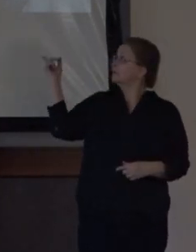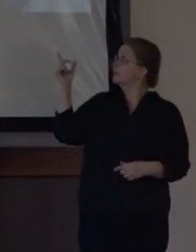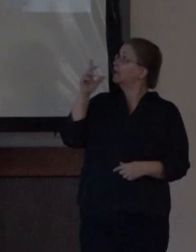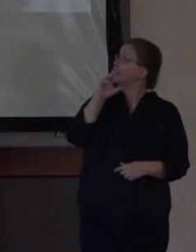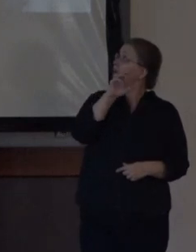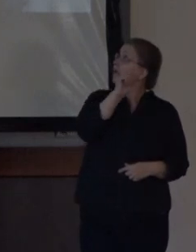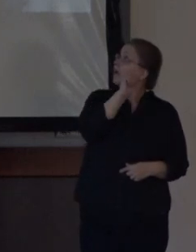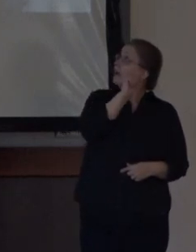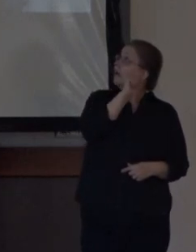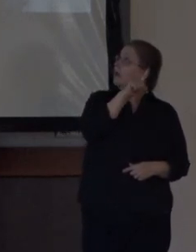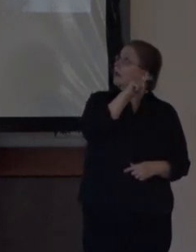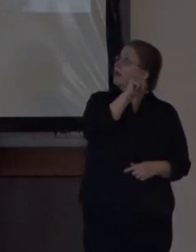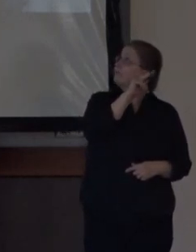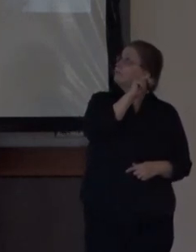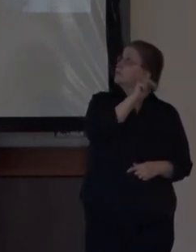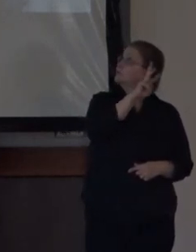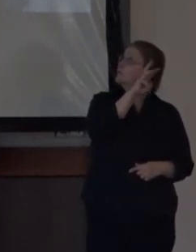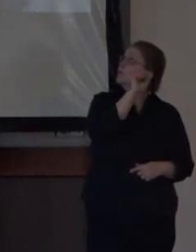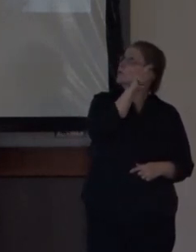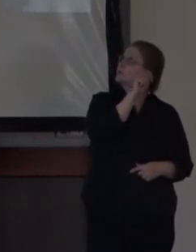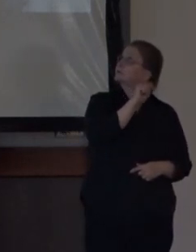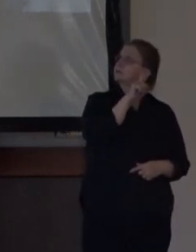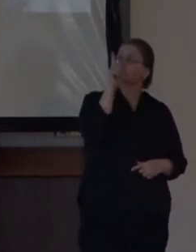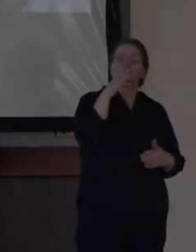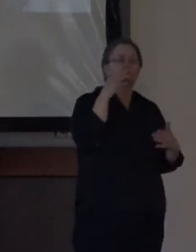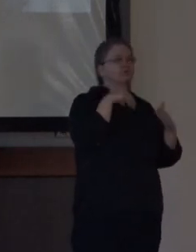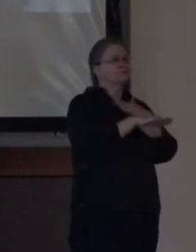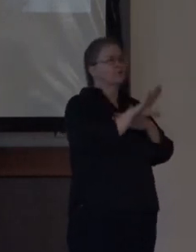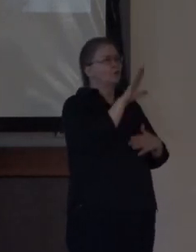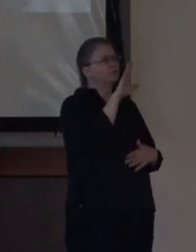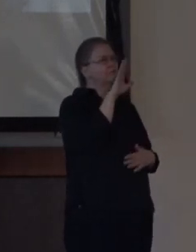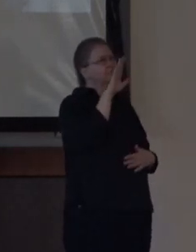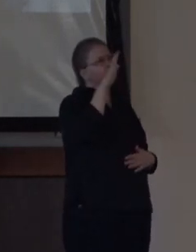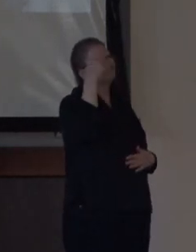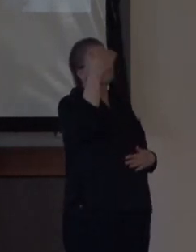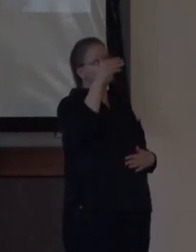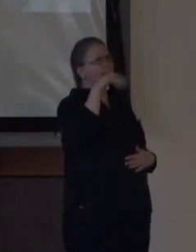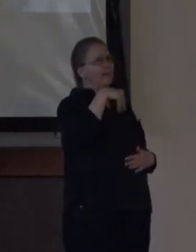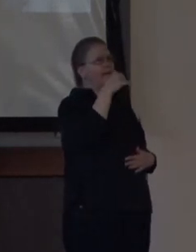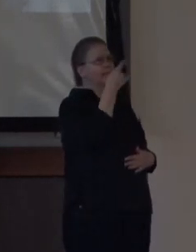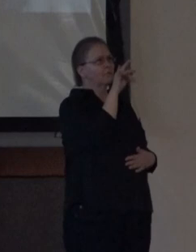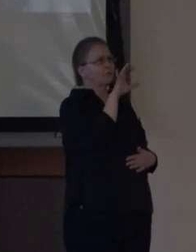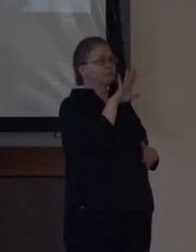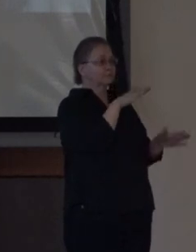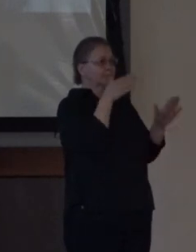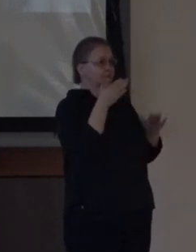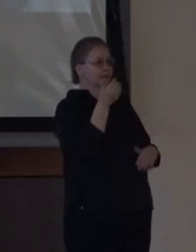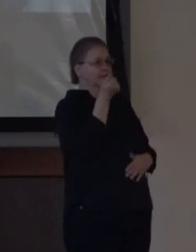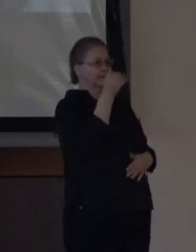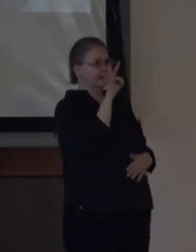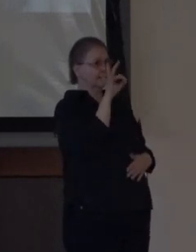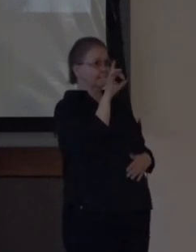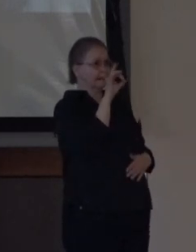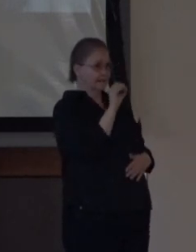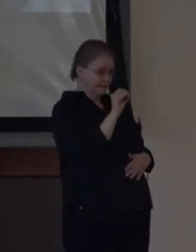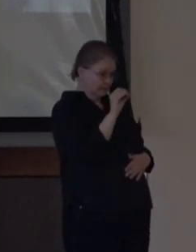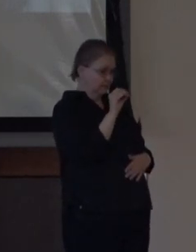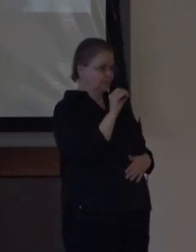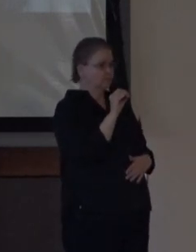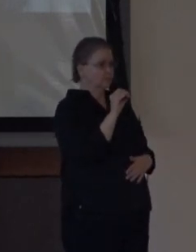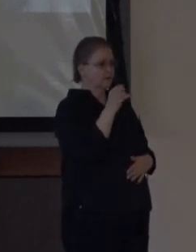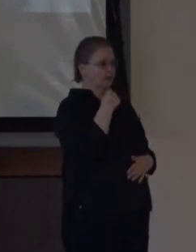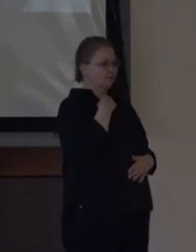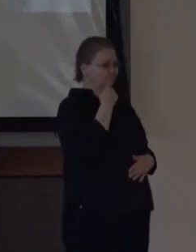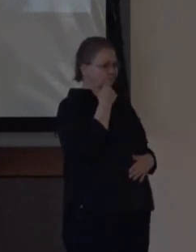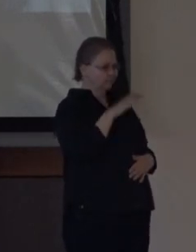Jackson West. He was born in the late 1800s and died in 1980, and I